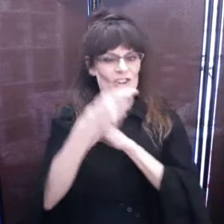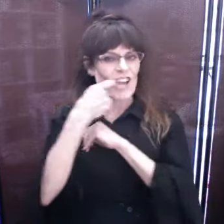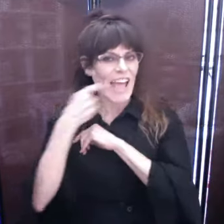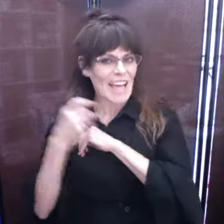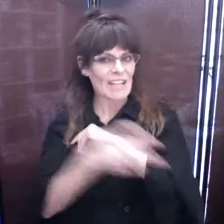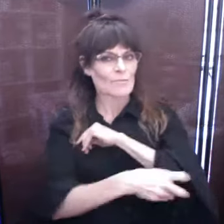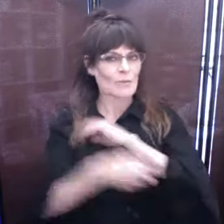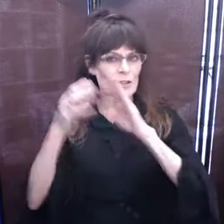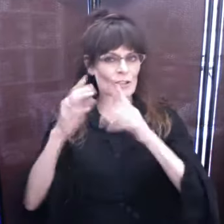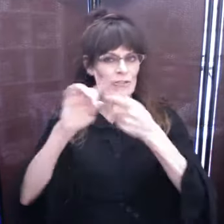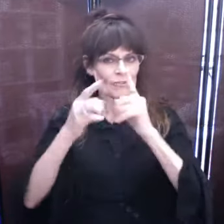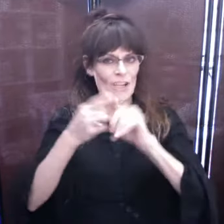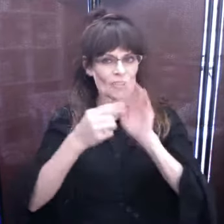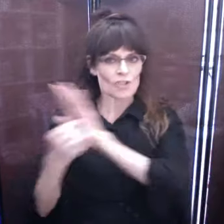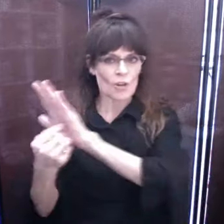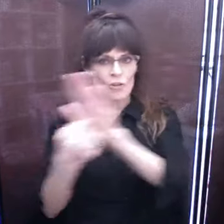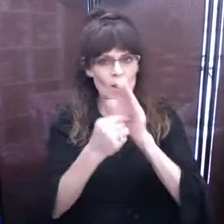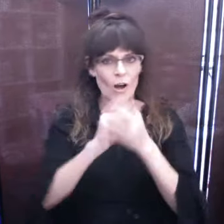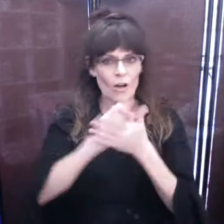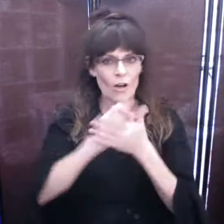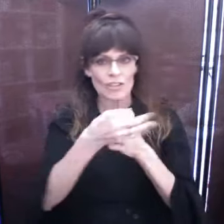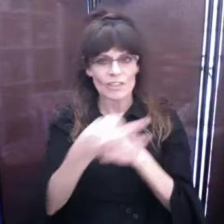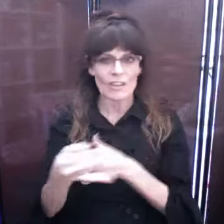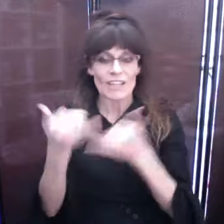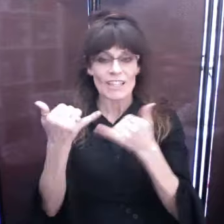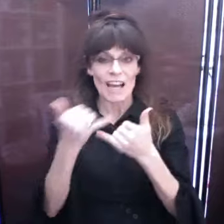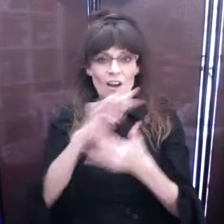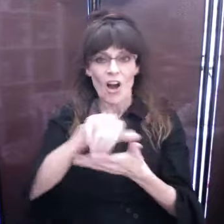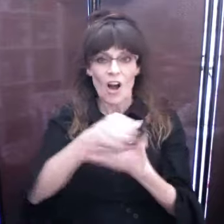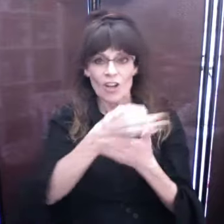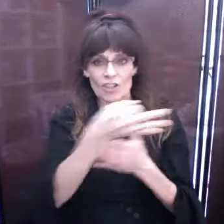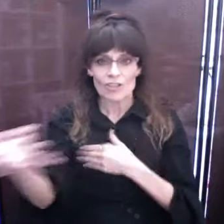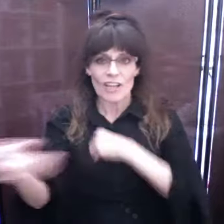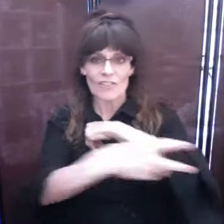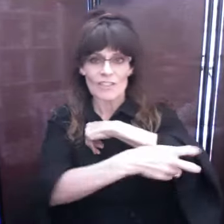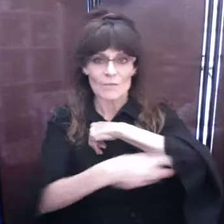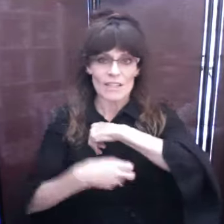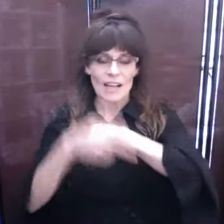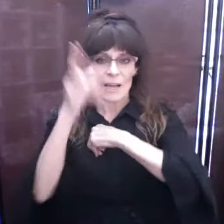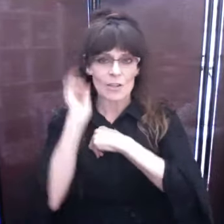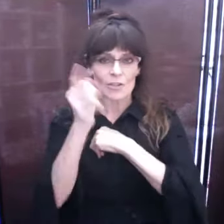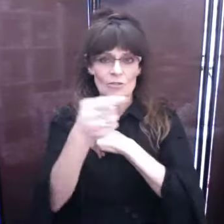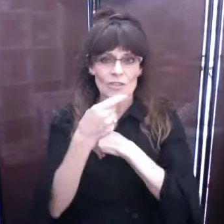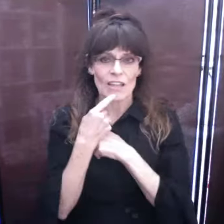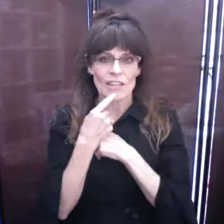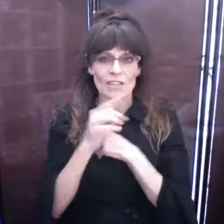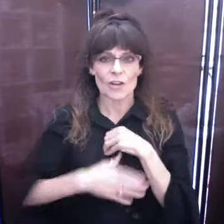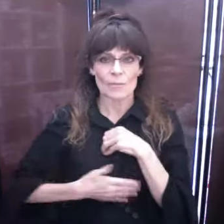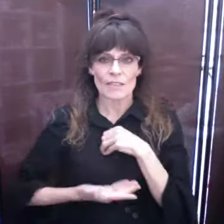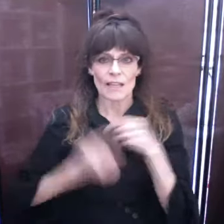You showed them all your stuff. Now all your stuff went missing. And what I'm hearing you say is you're really upset about that. And you guys, in